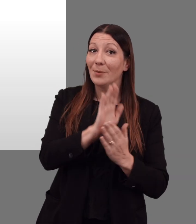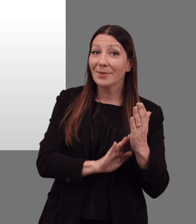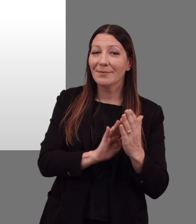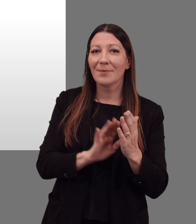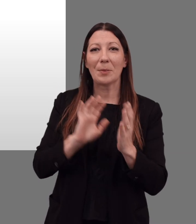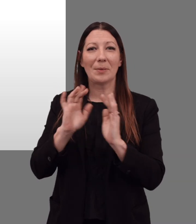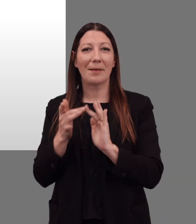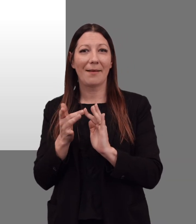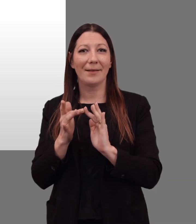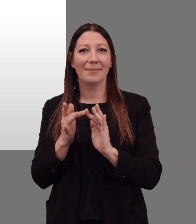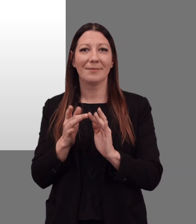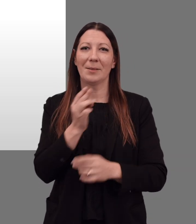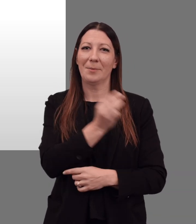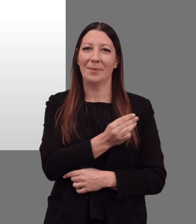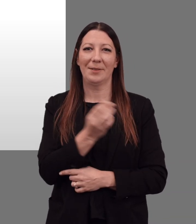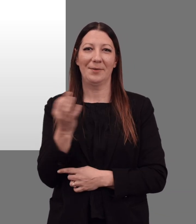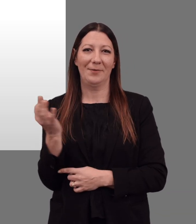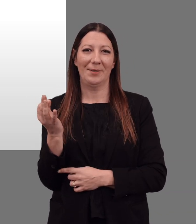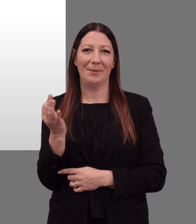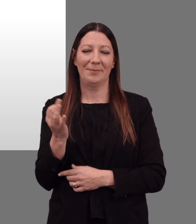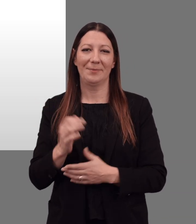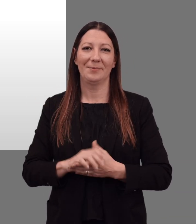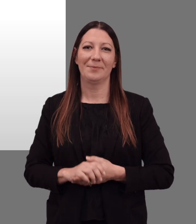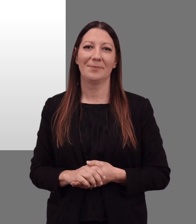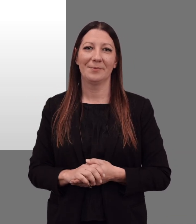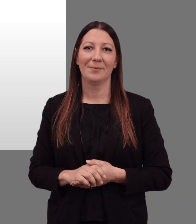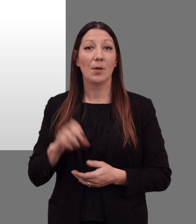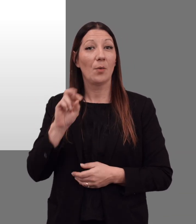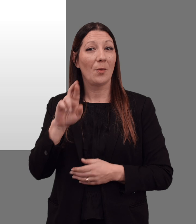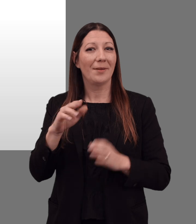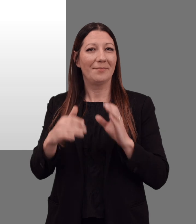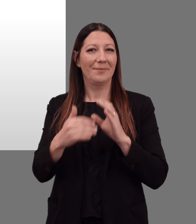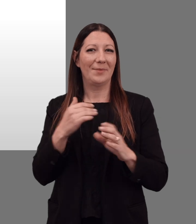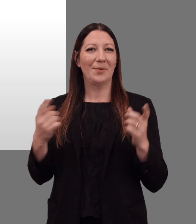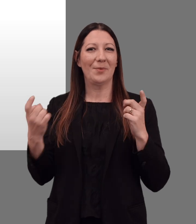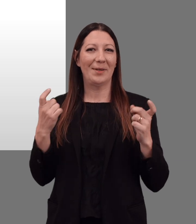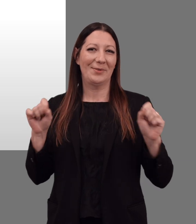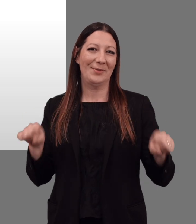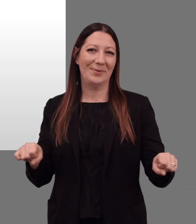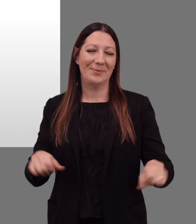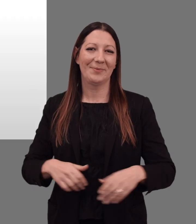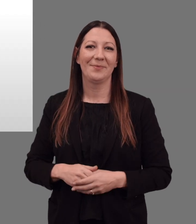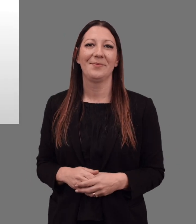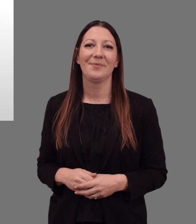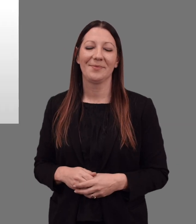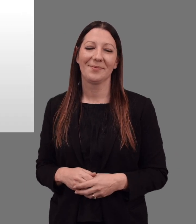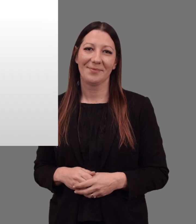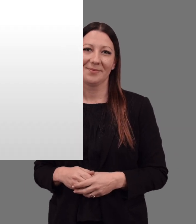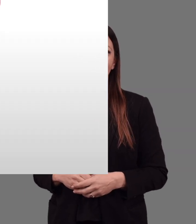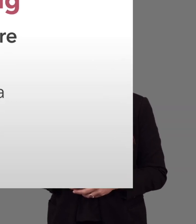in person or online with an advisor, Monday through Friday. You can also send us questions by email.